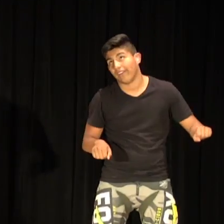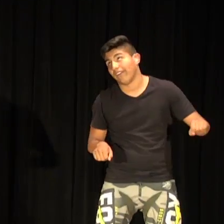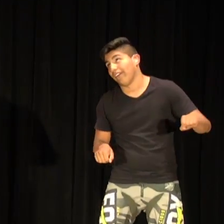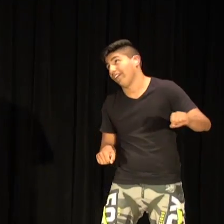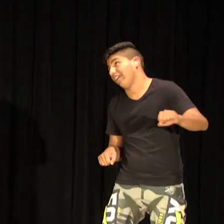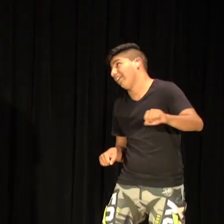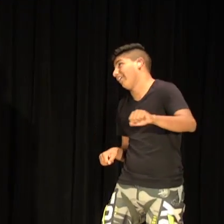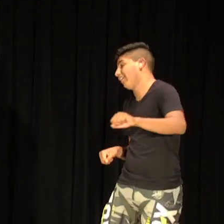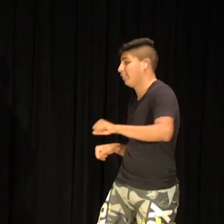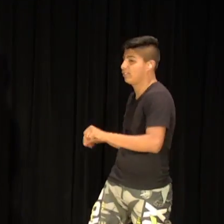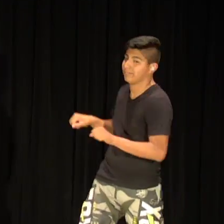Ugh.